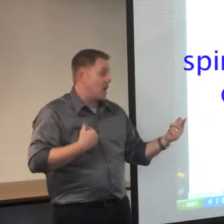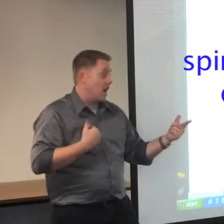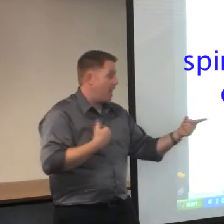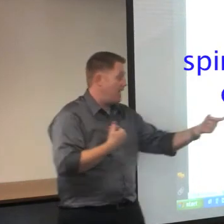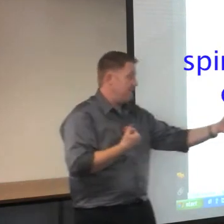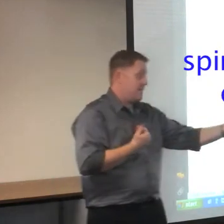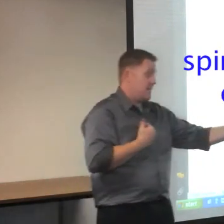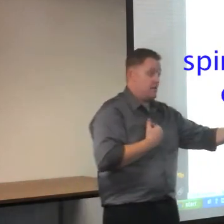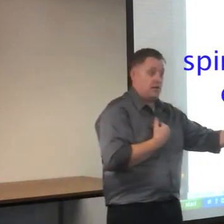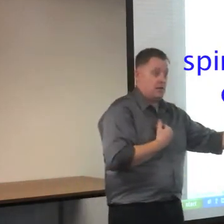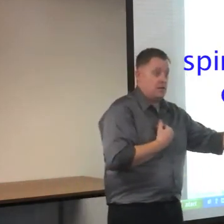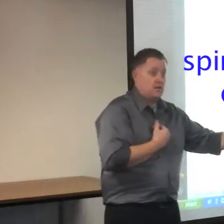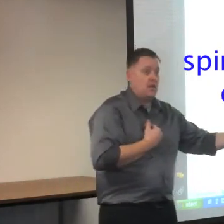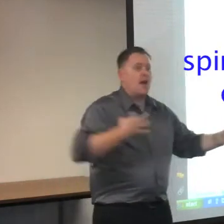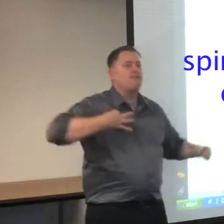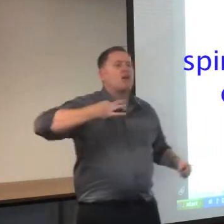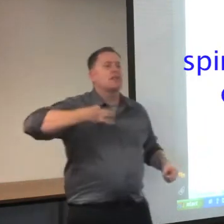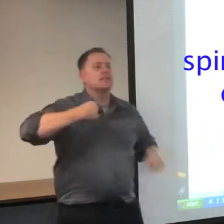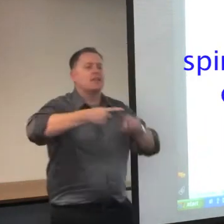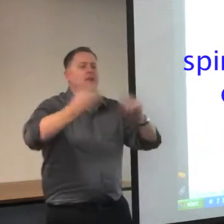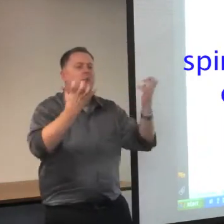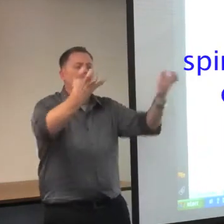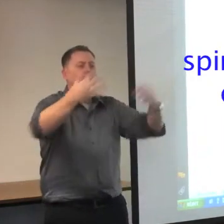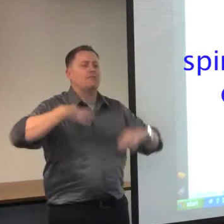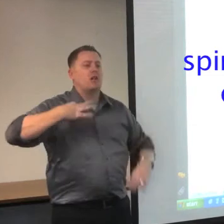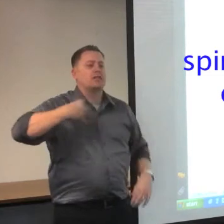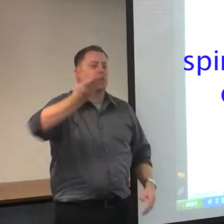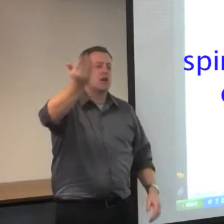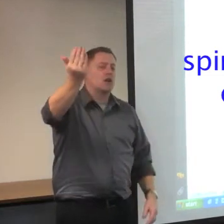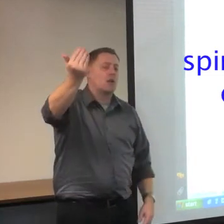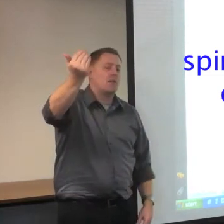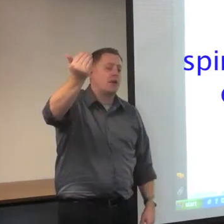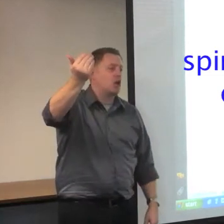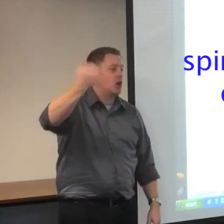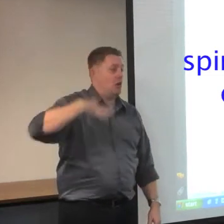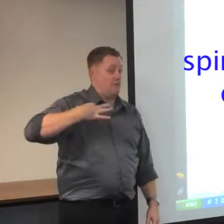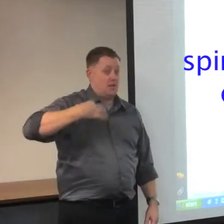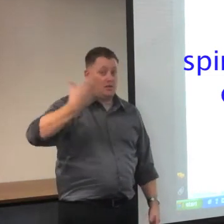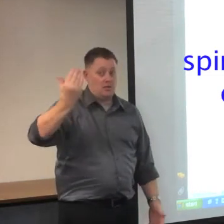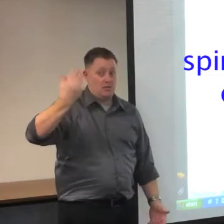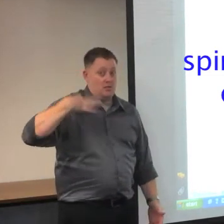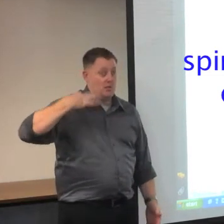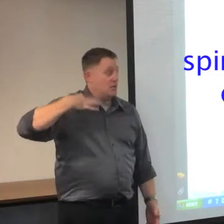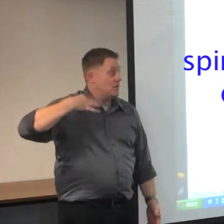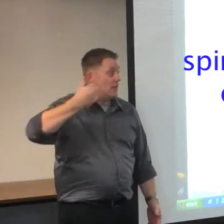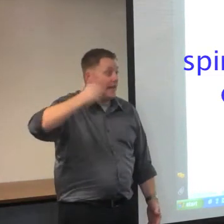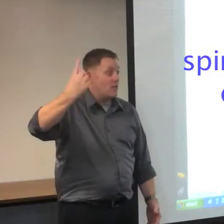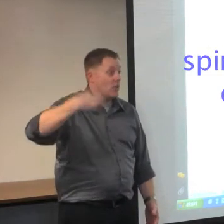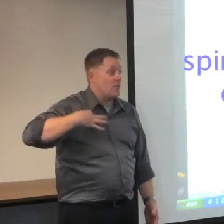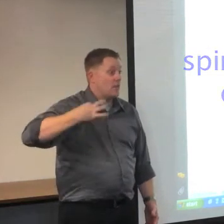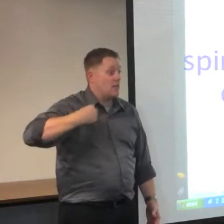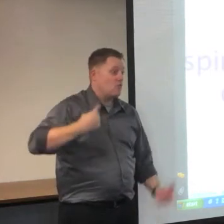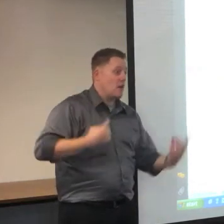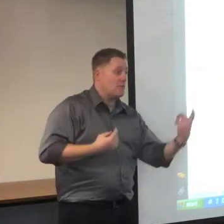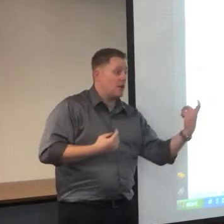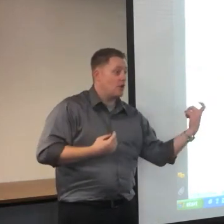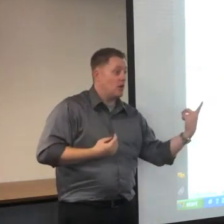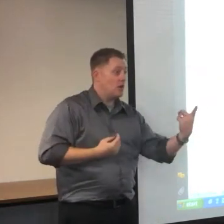Well, yeah, you can. Can I get a volunteer from the audience also quickly to come up here? Anyone? Run up